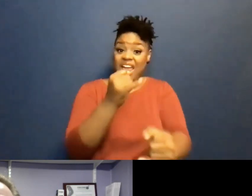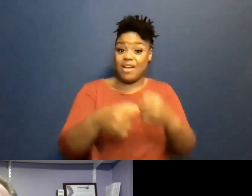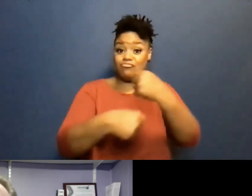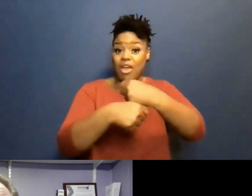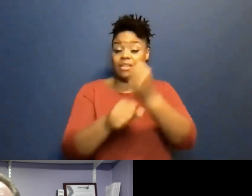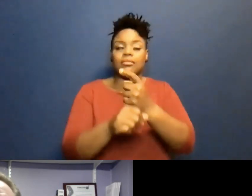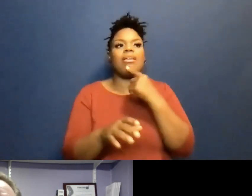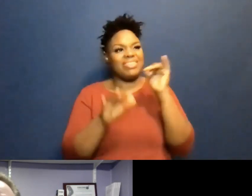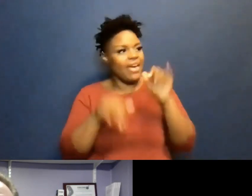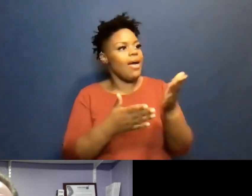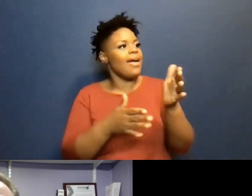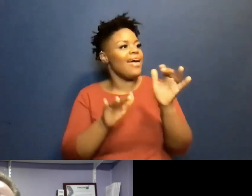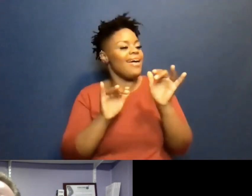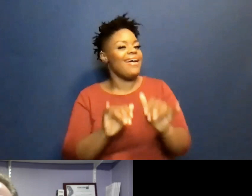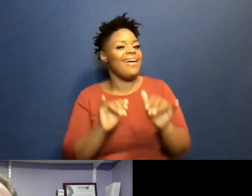idea of almost like a door,